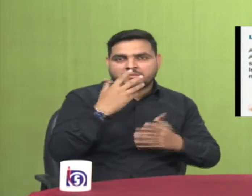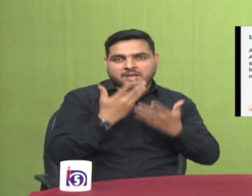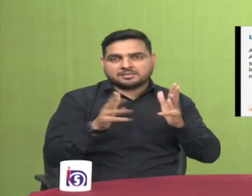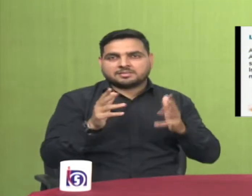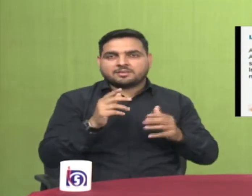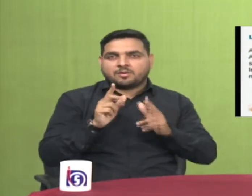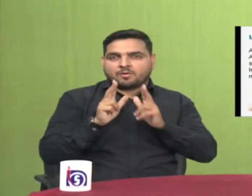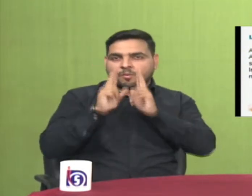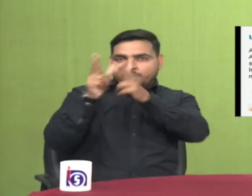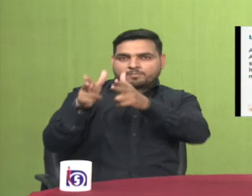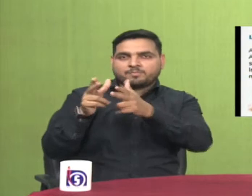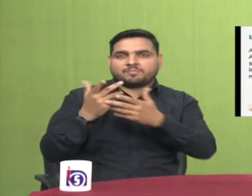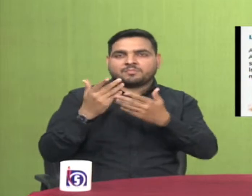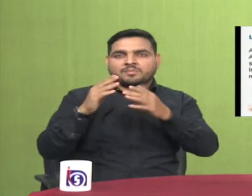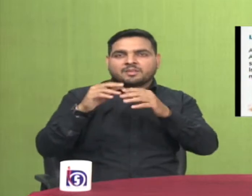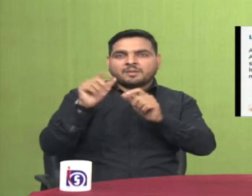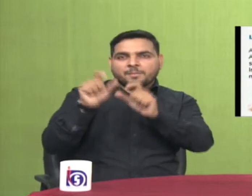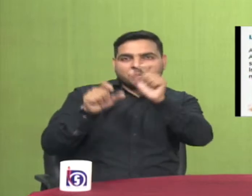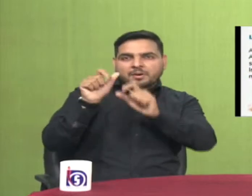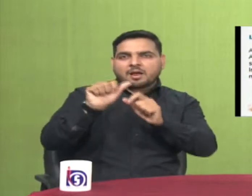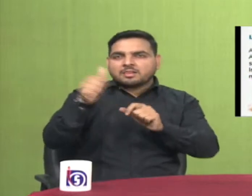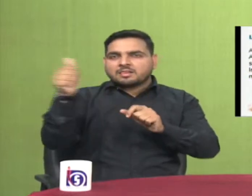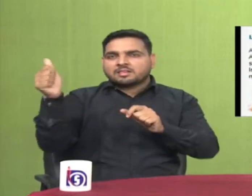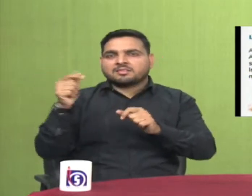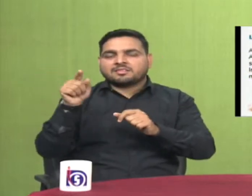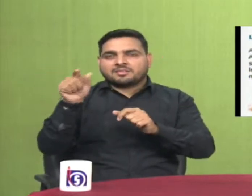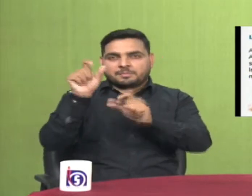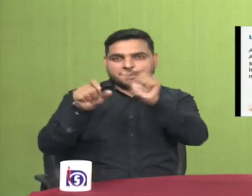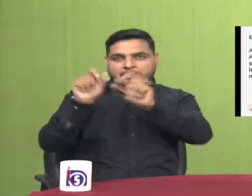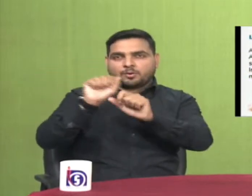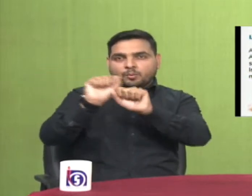cries to tell about his needs.